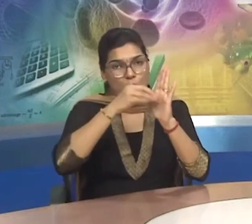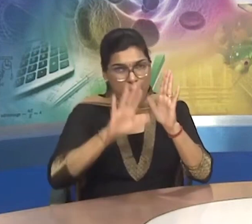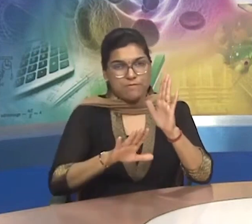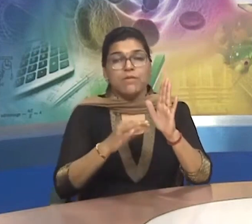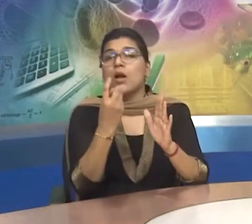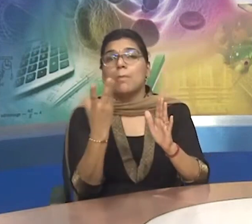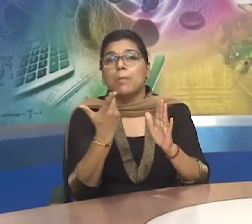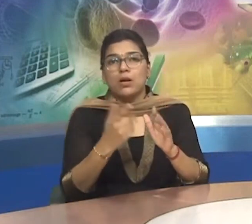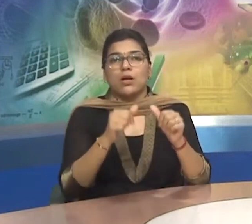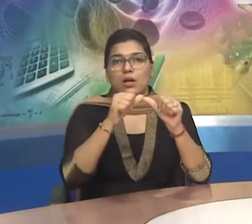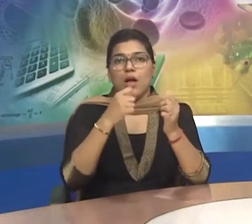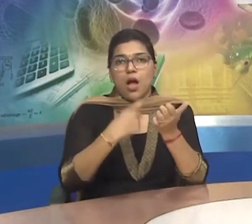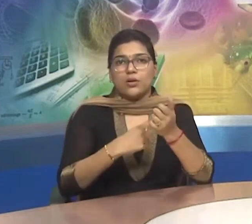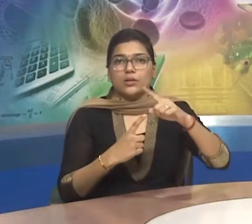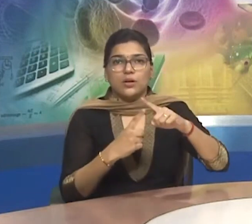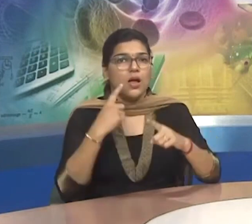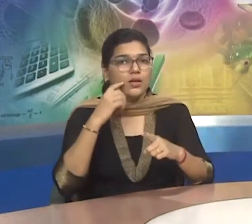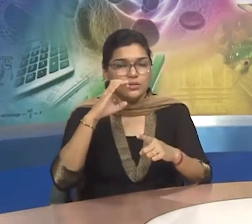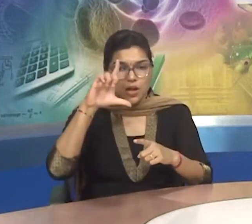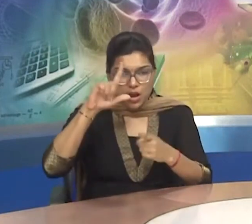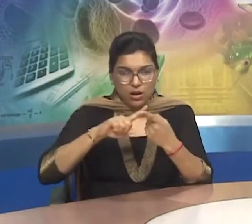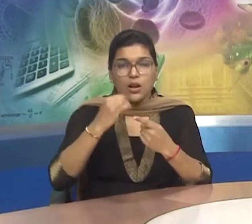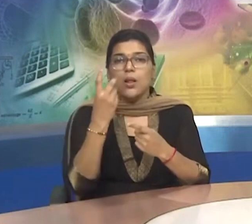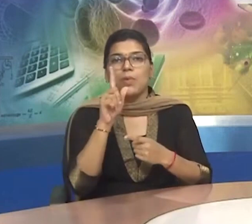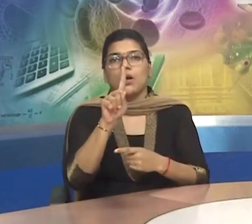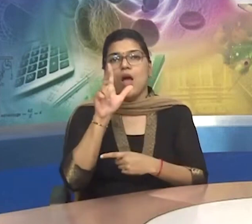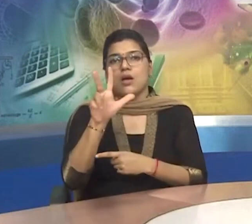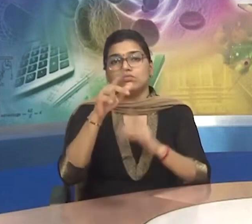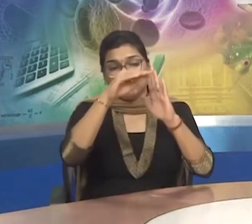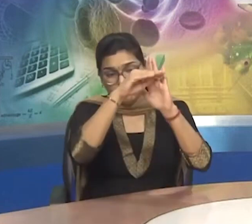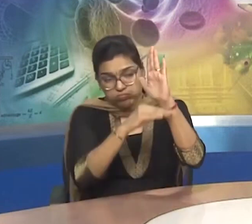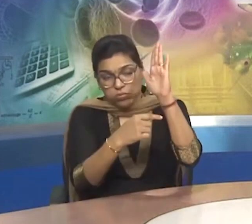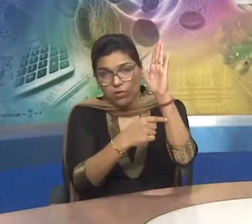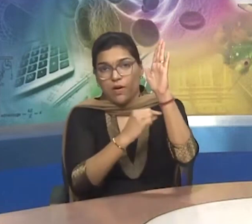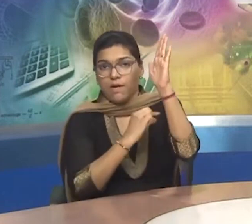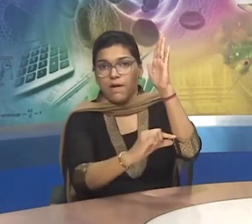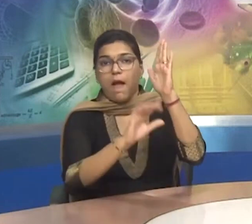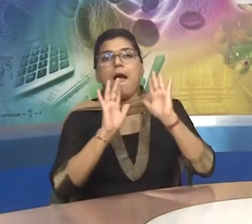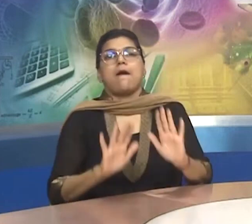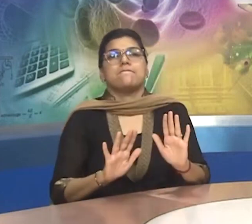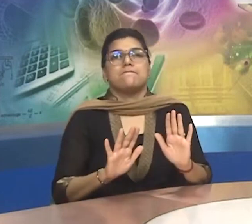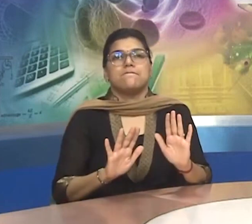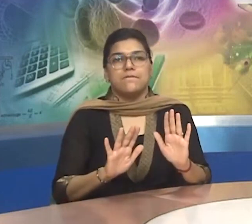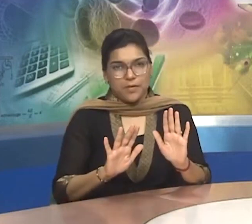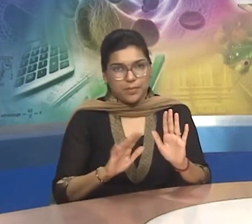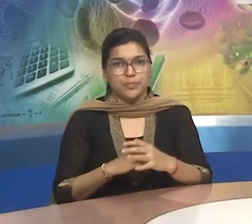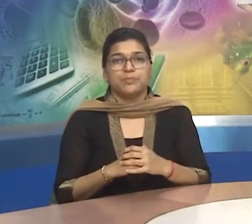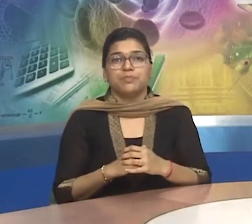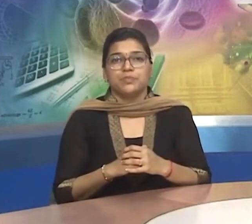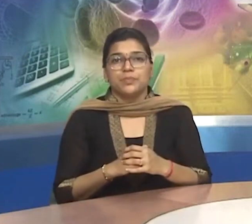the meaning of the abolition of title is the prohibition of any type of title that are causing